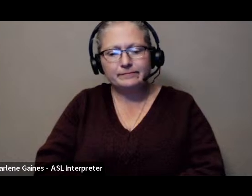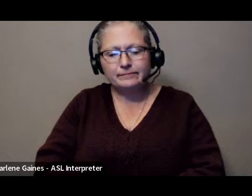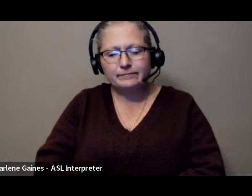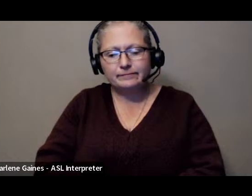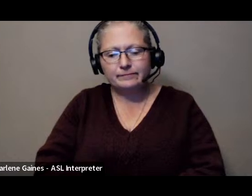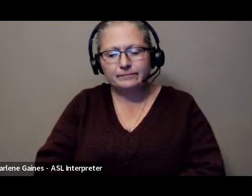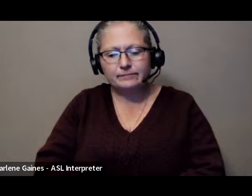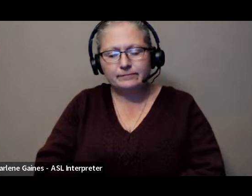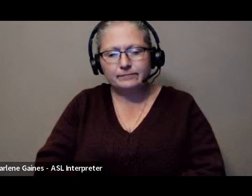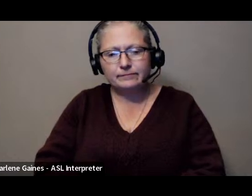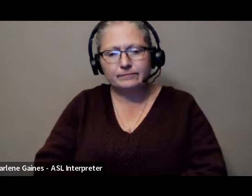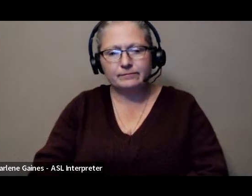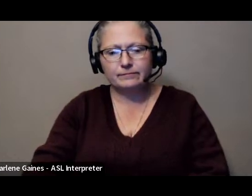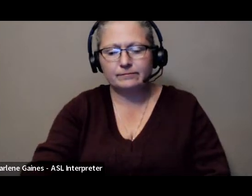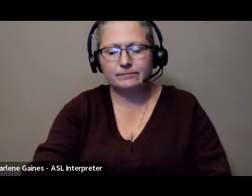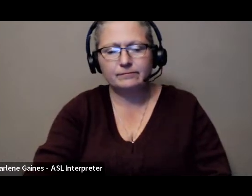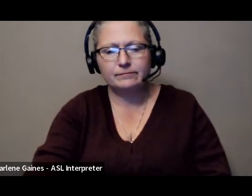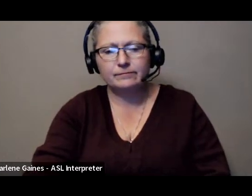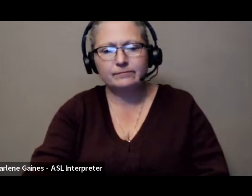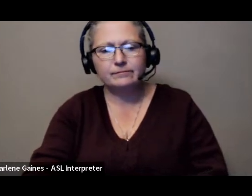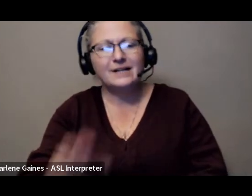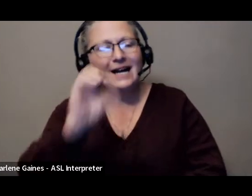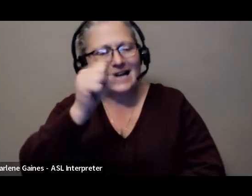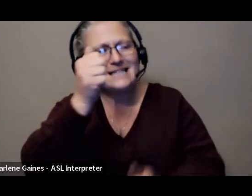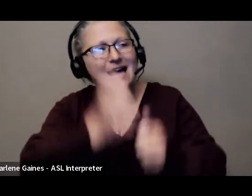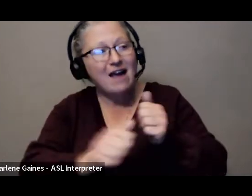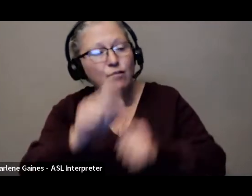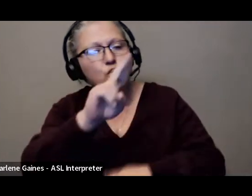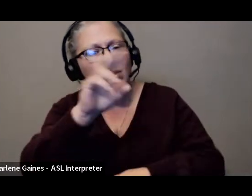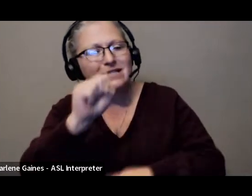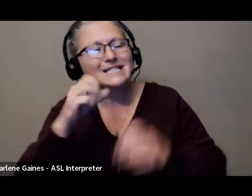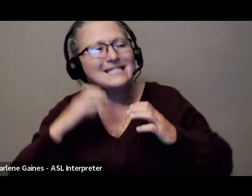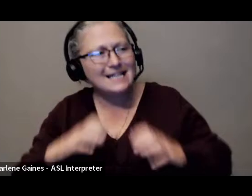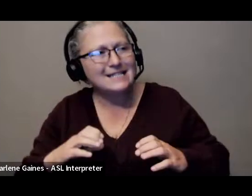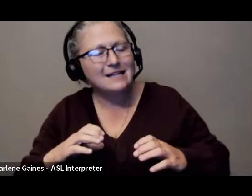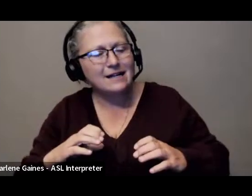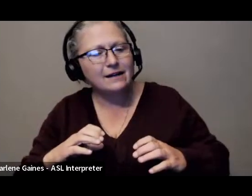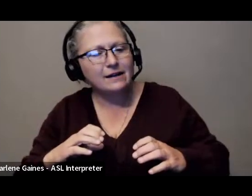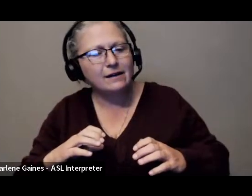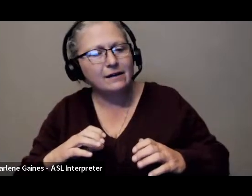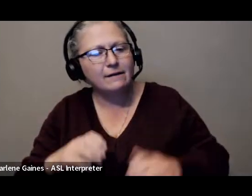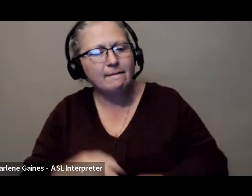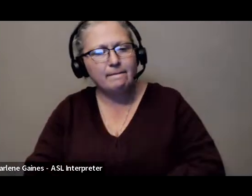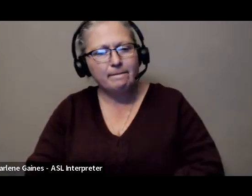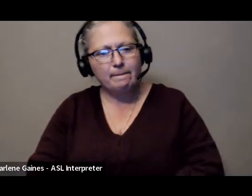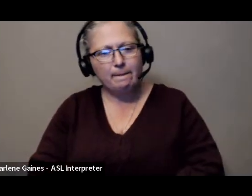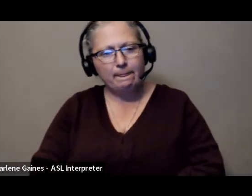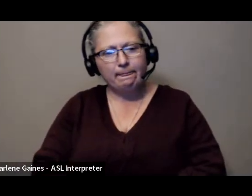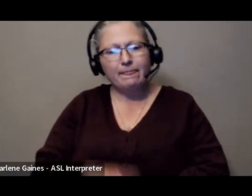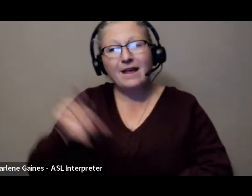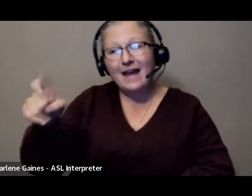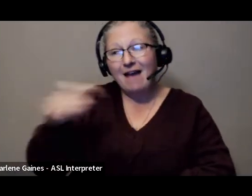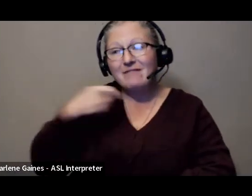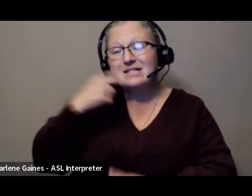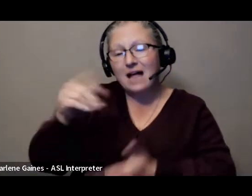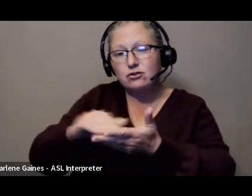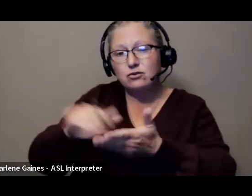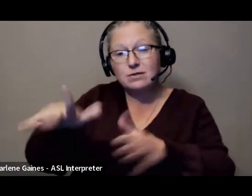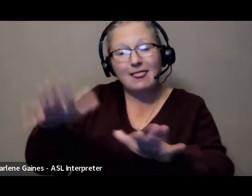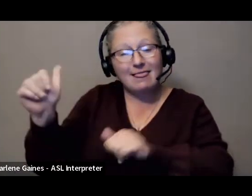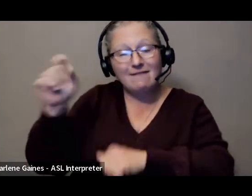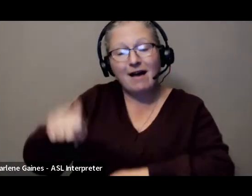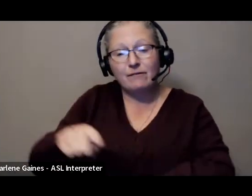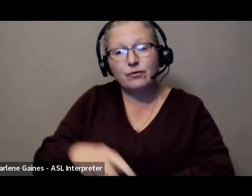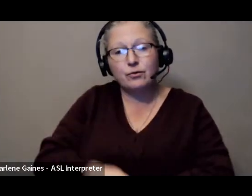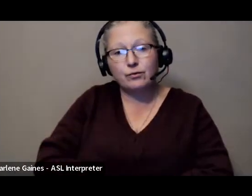Not everyone. Yes, everyone. Come in down the my United next year, I States get is you. citizen. Oh, Yes, sorry. and what- You want me to excuse her out? This is a school board